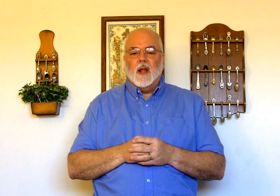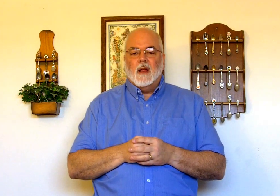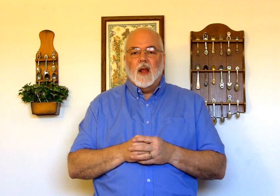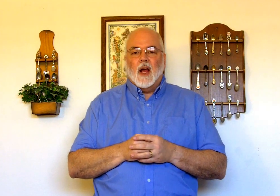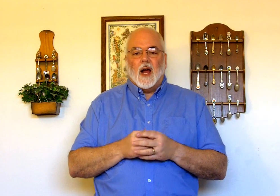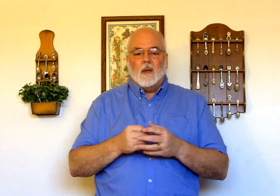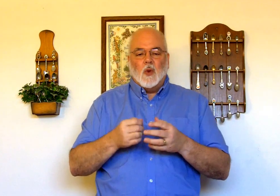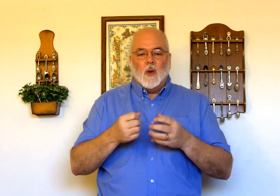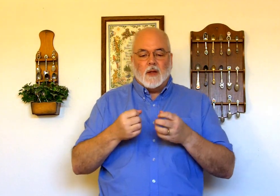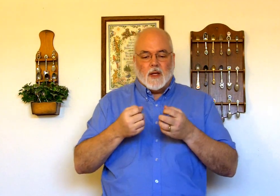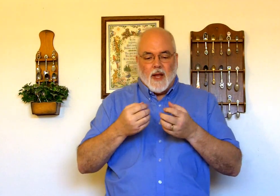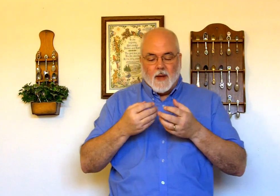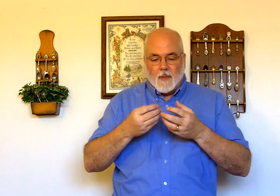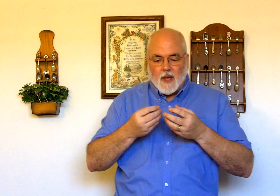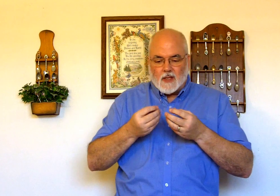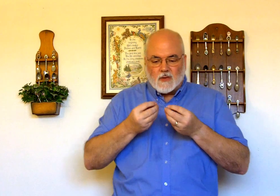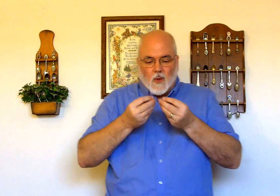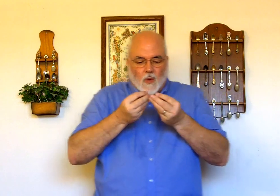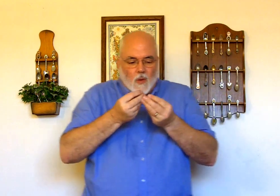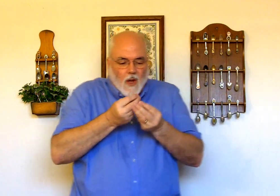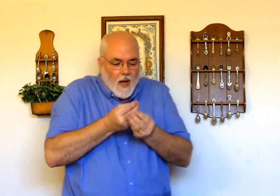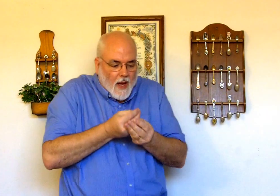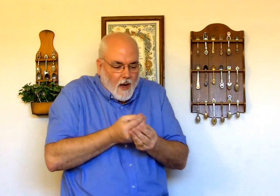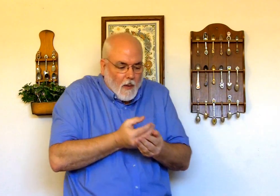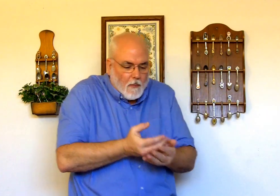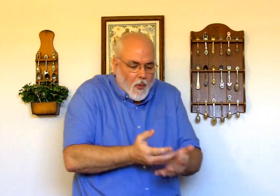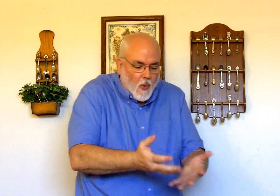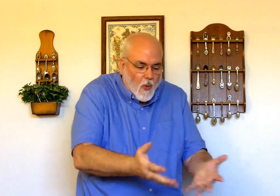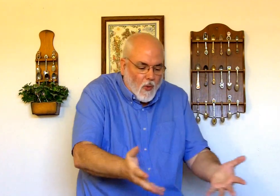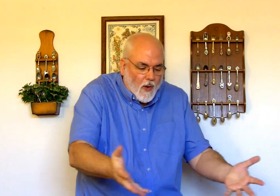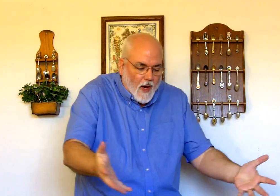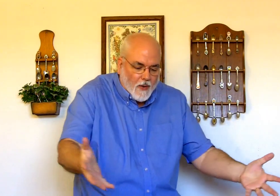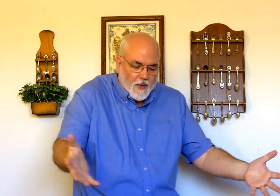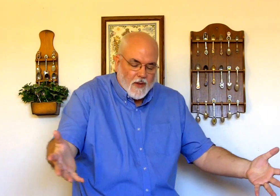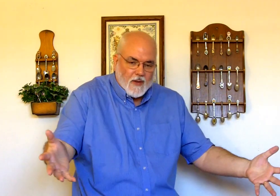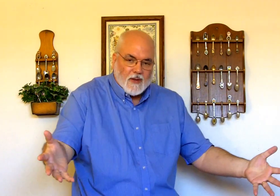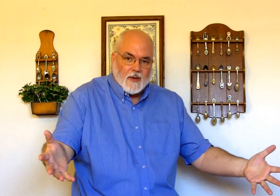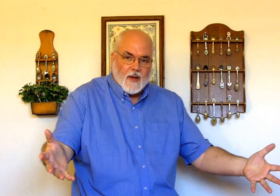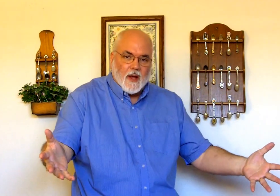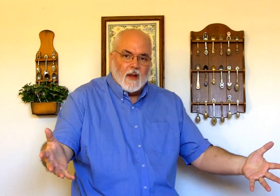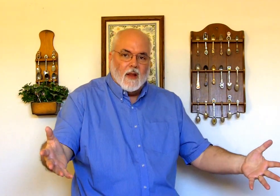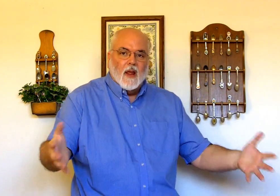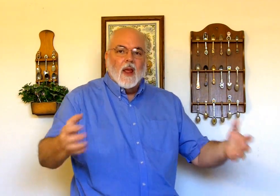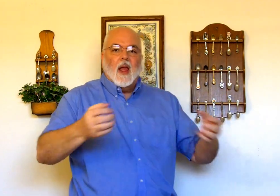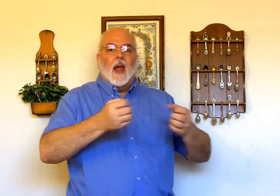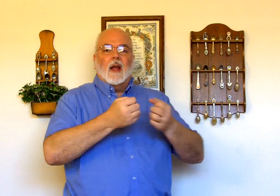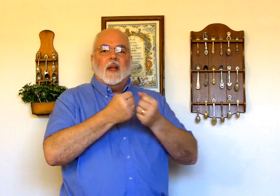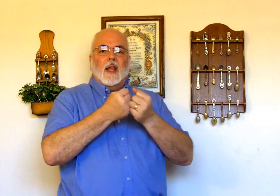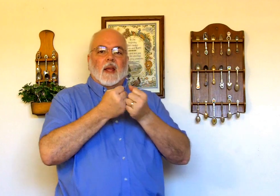I'm going to take my soul, and I'm going to pour out. Okay? I'm going to take it